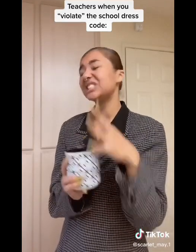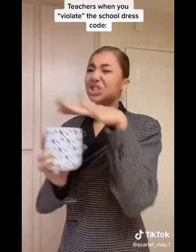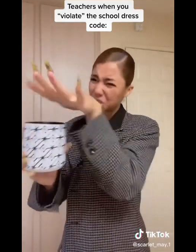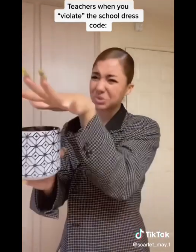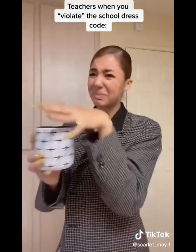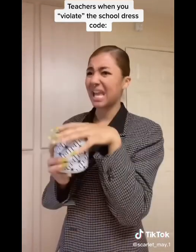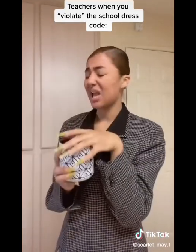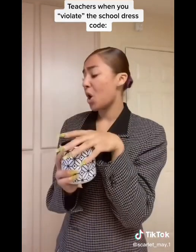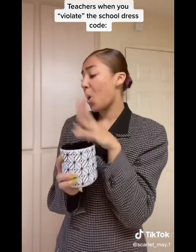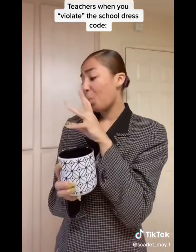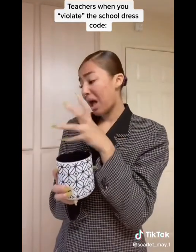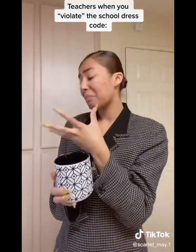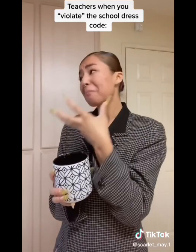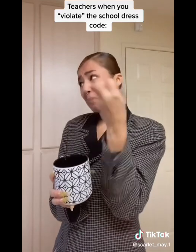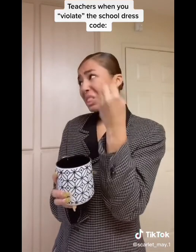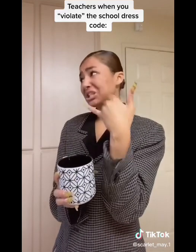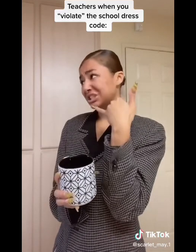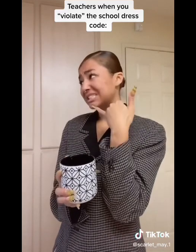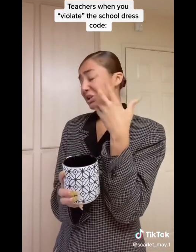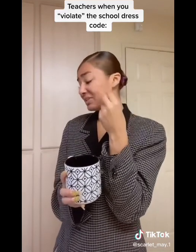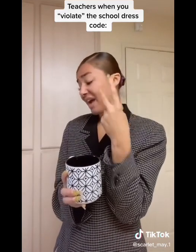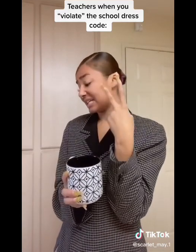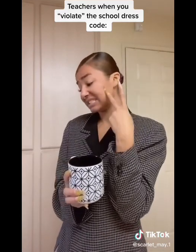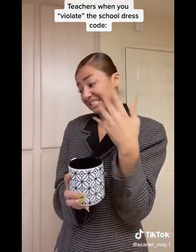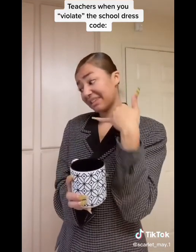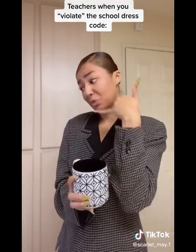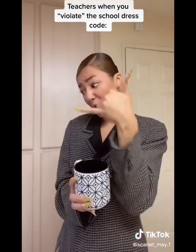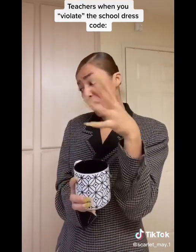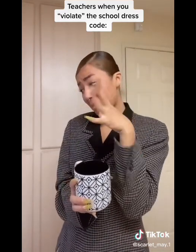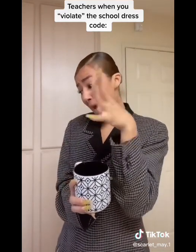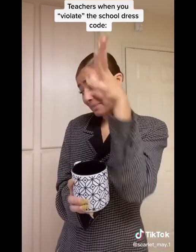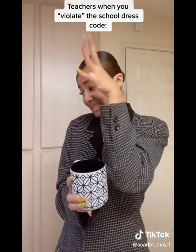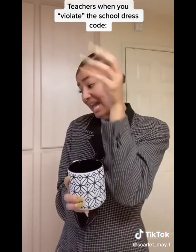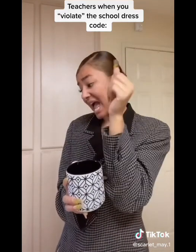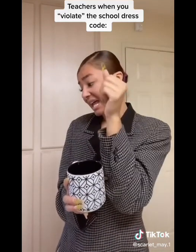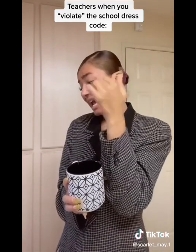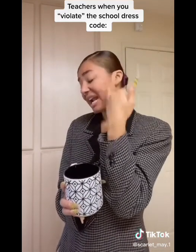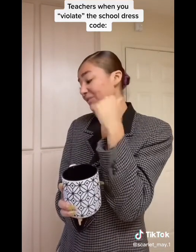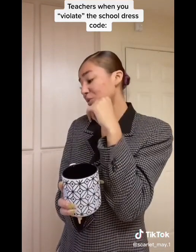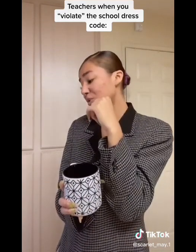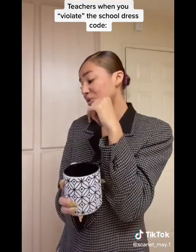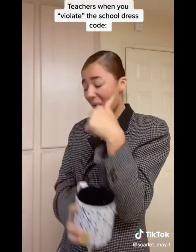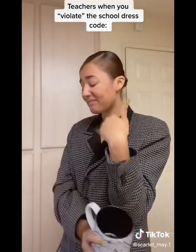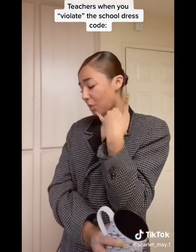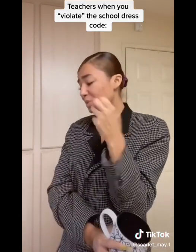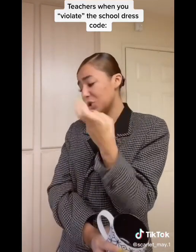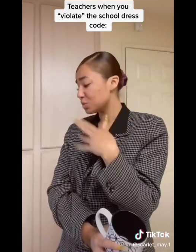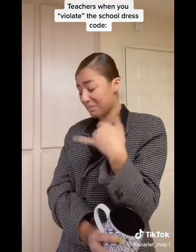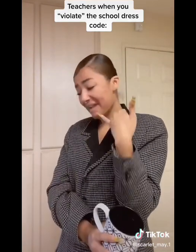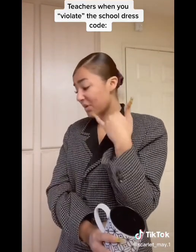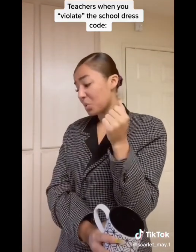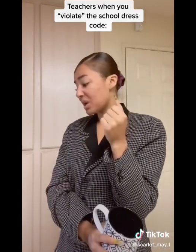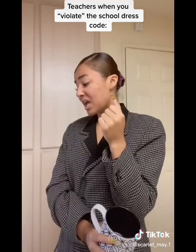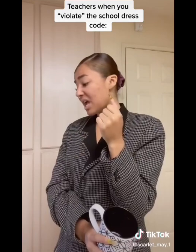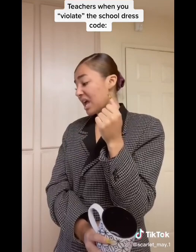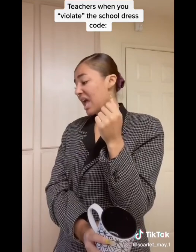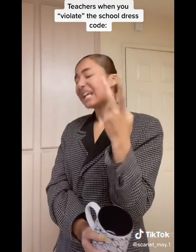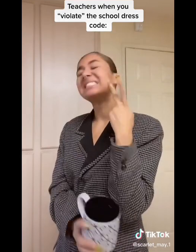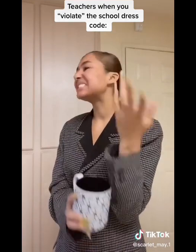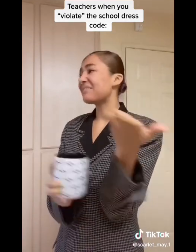me. Well, pull out your cellular device and see if you can call your mom and dad. And if you don't have a phone, you can use my phone. And see if they can bring you an